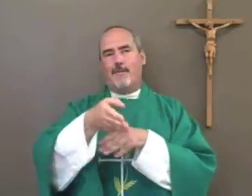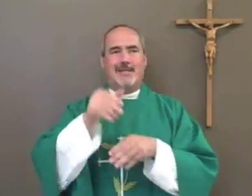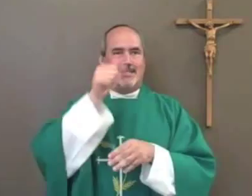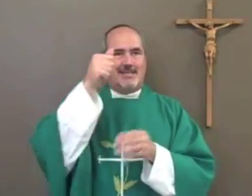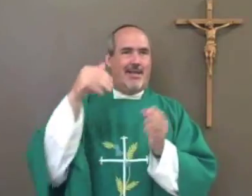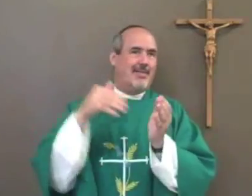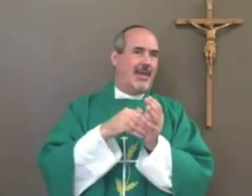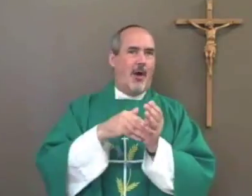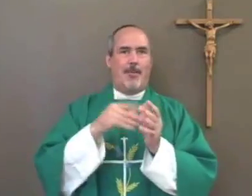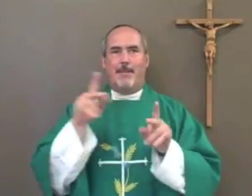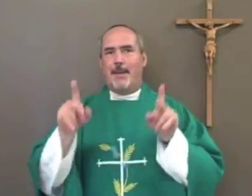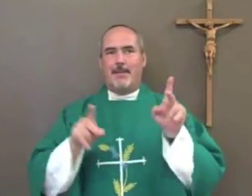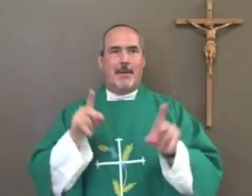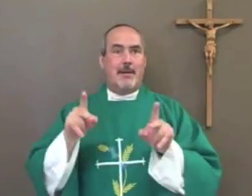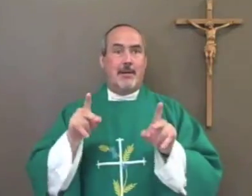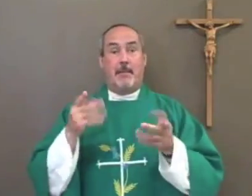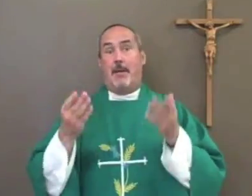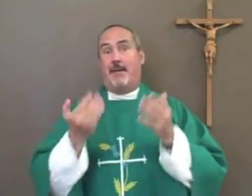fed 10,000 or more people.